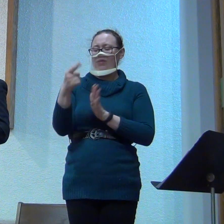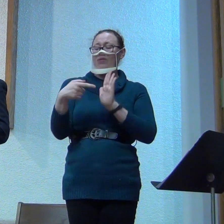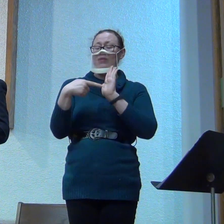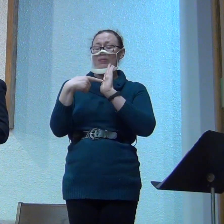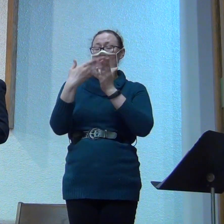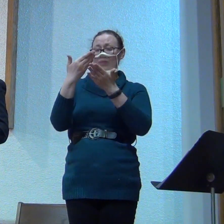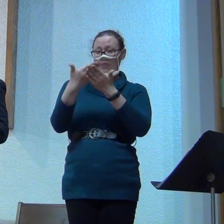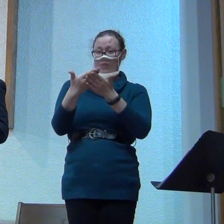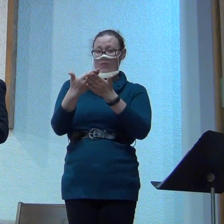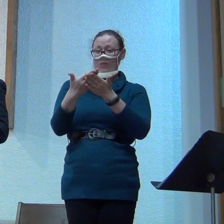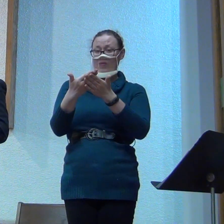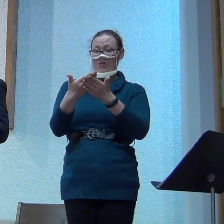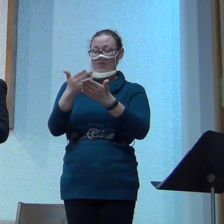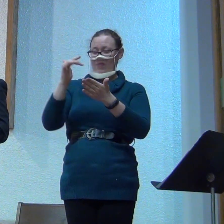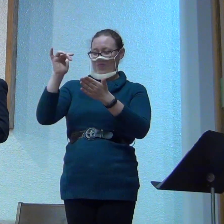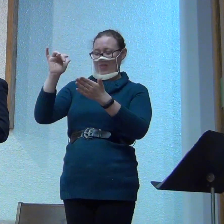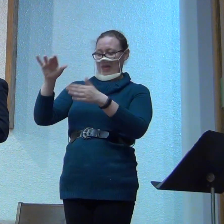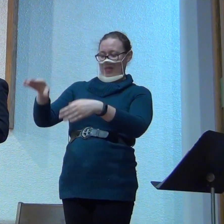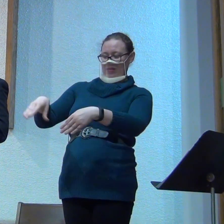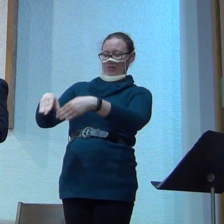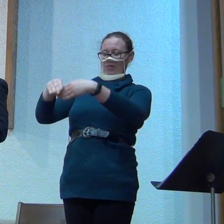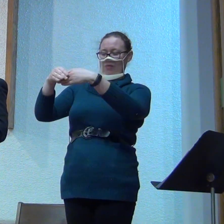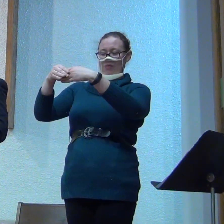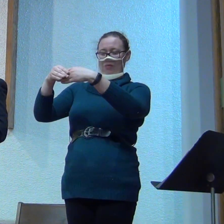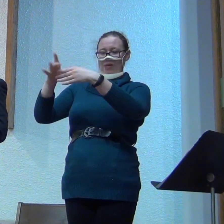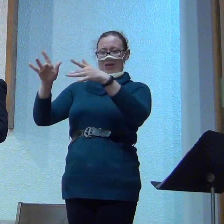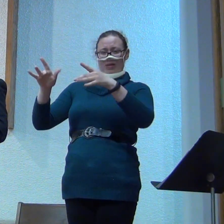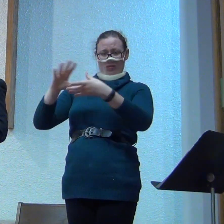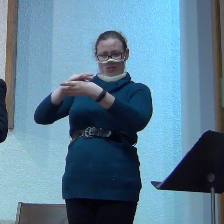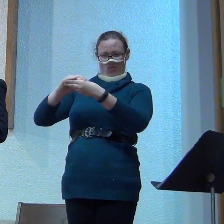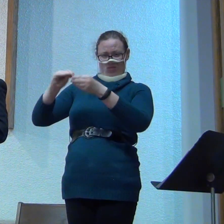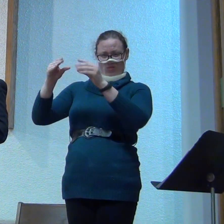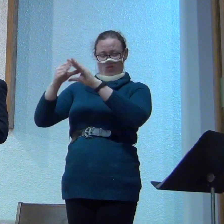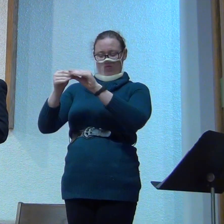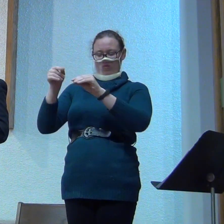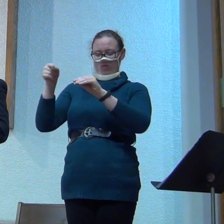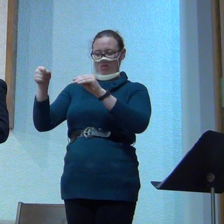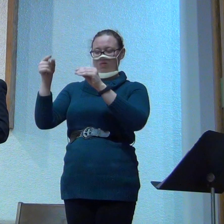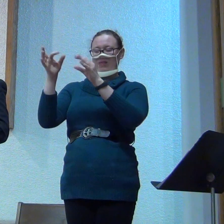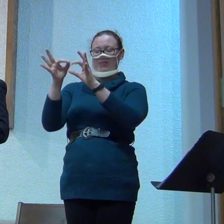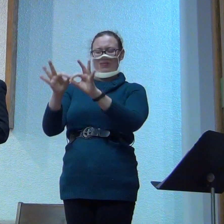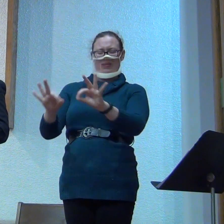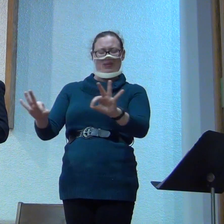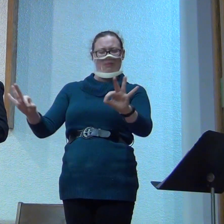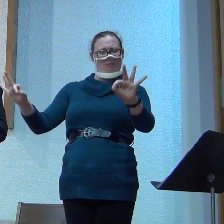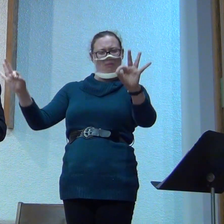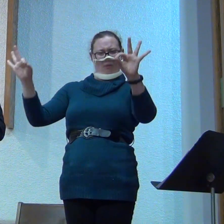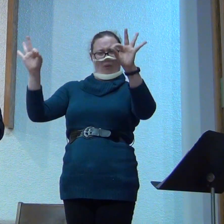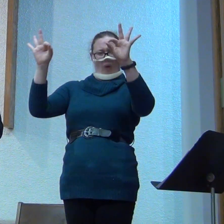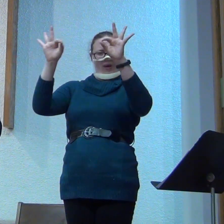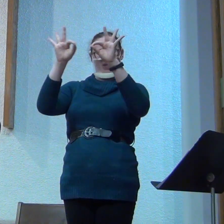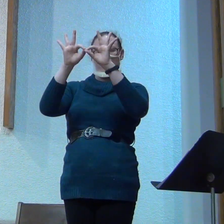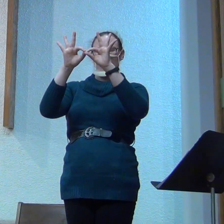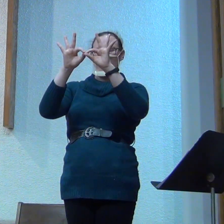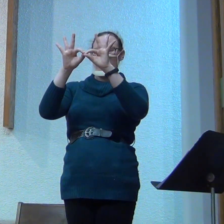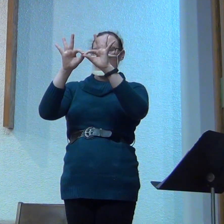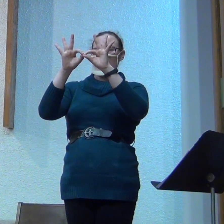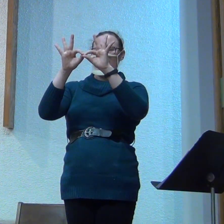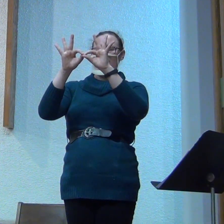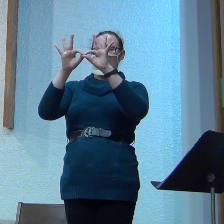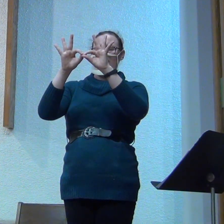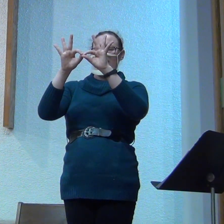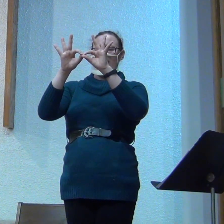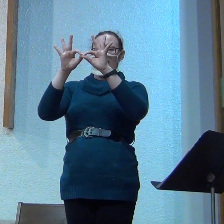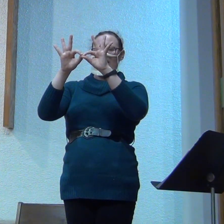high value and give great theological importance to